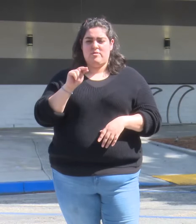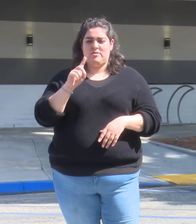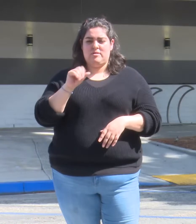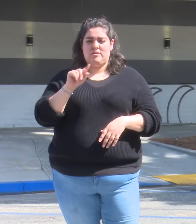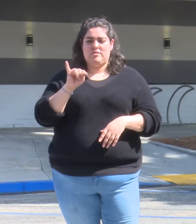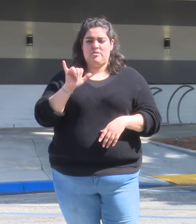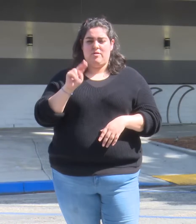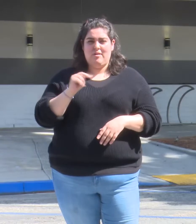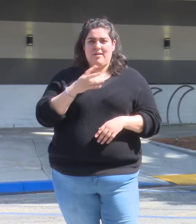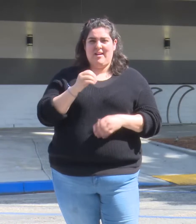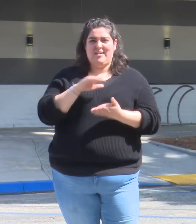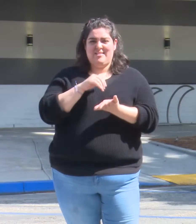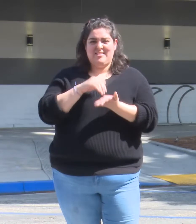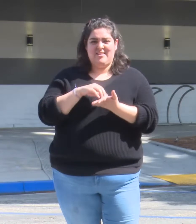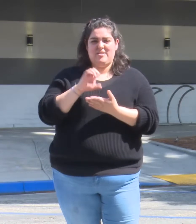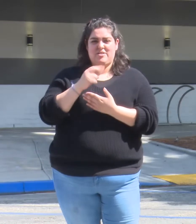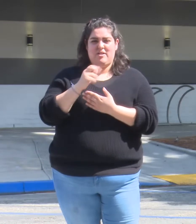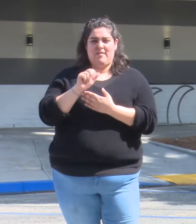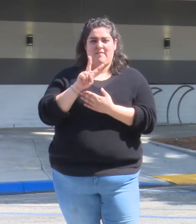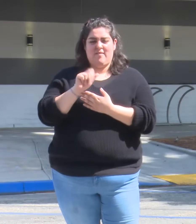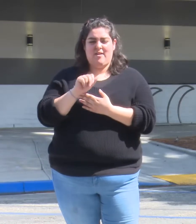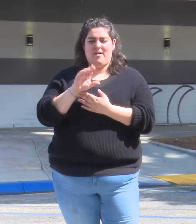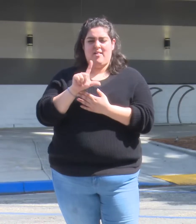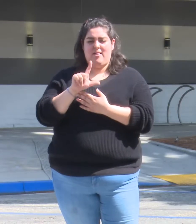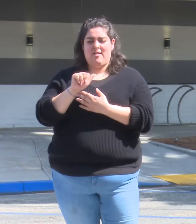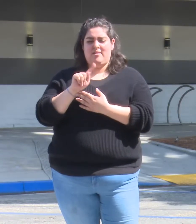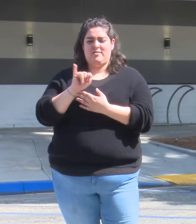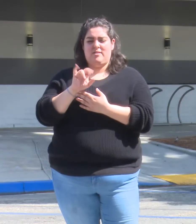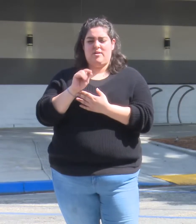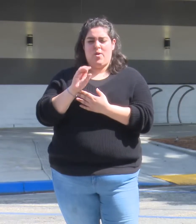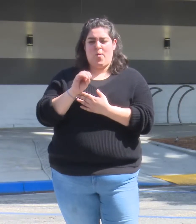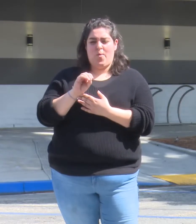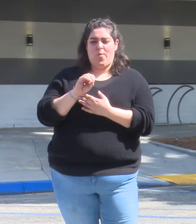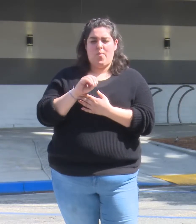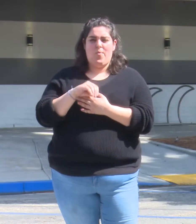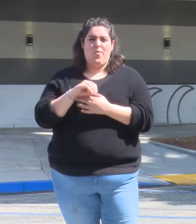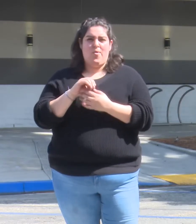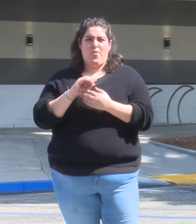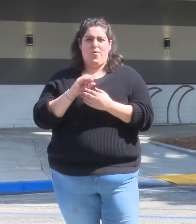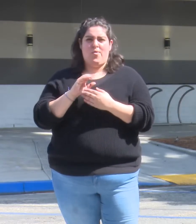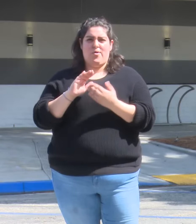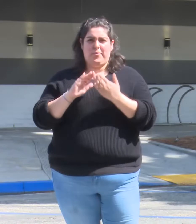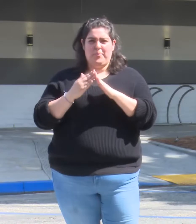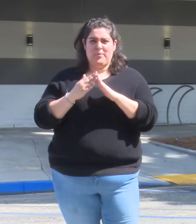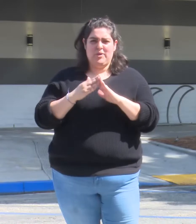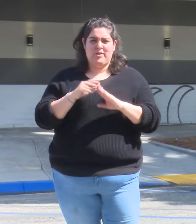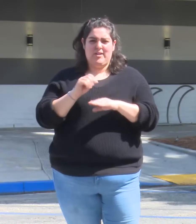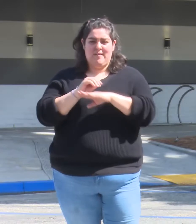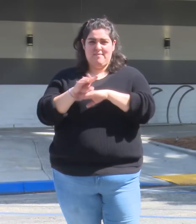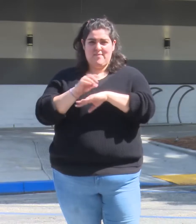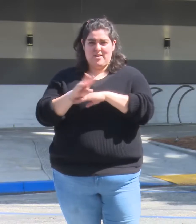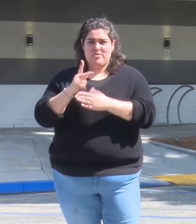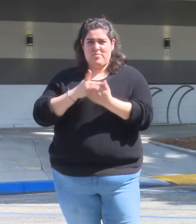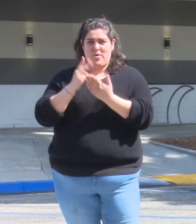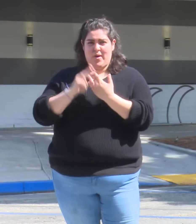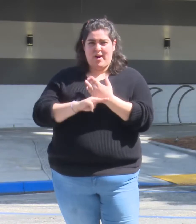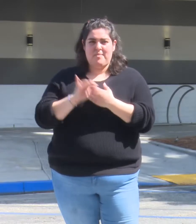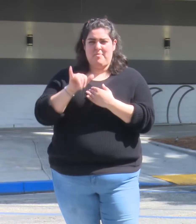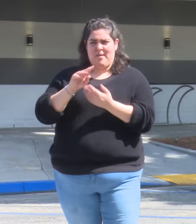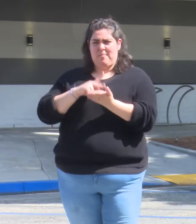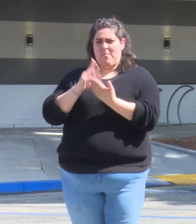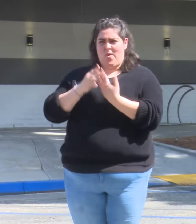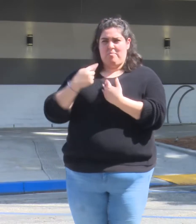Cha Latino Cultural Center Advisory. Centro Cha is the program that most of us are involved with